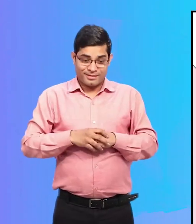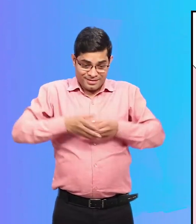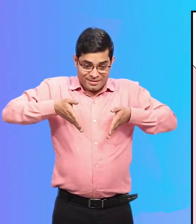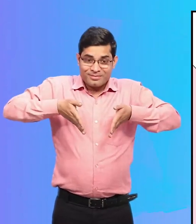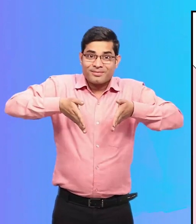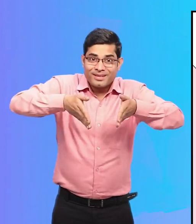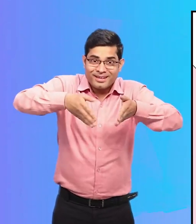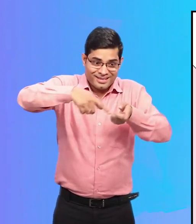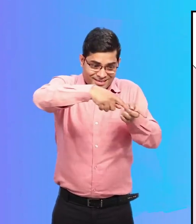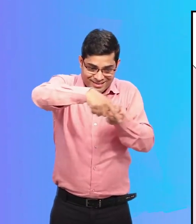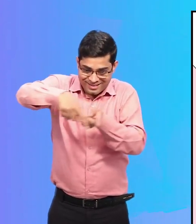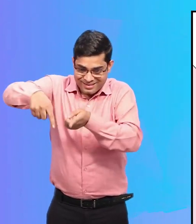and tactile paths.